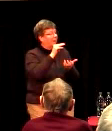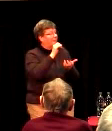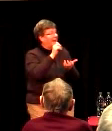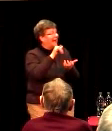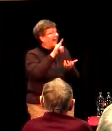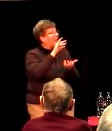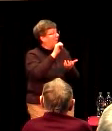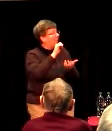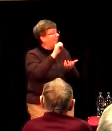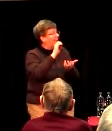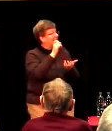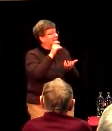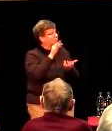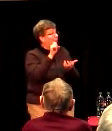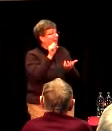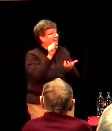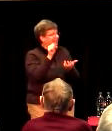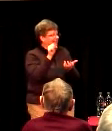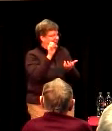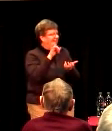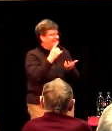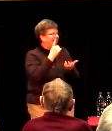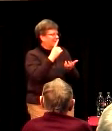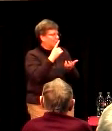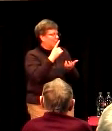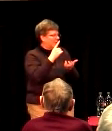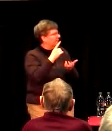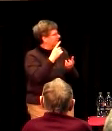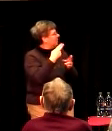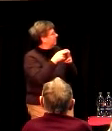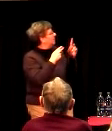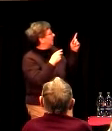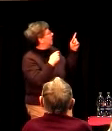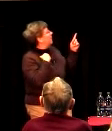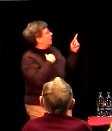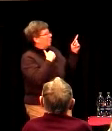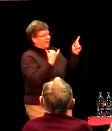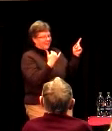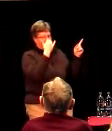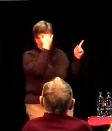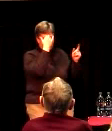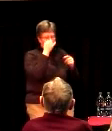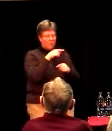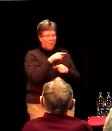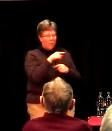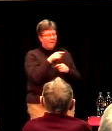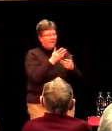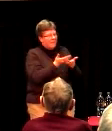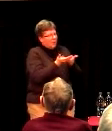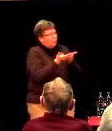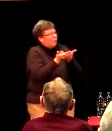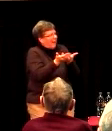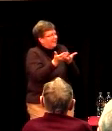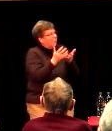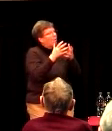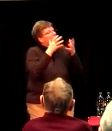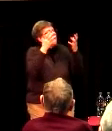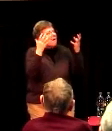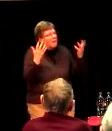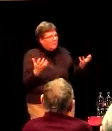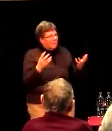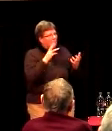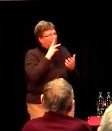Hawaii, that's one. We now know that they transport an amazing amount of